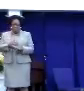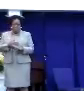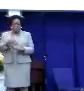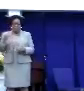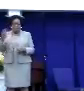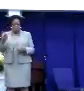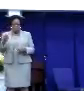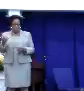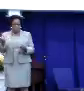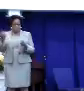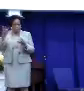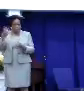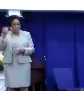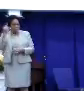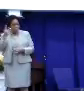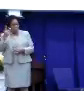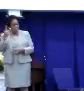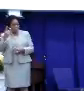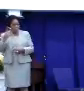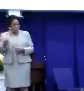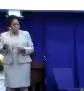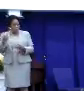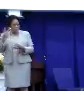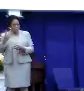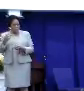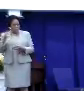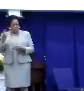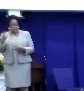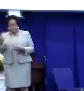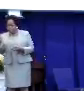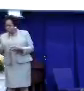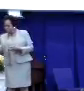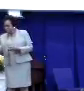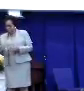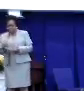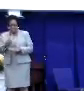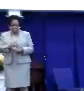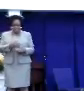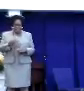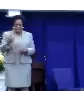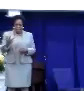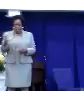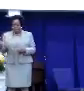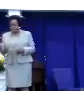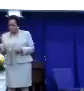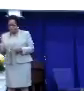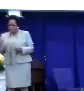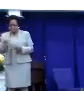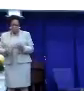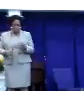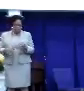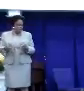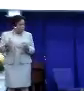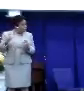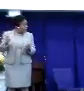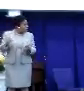one, it may come up, it may be double. 66, 12. And then next one, it may be 36. Amen. And then the last one is giving you,